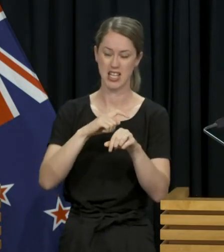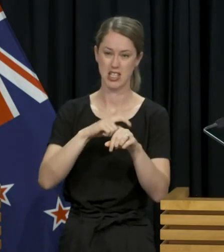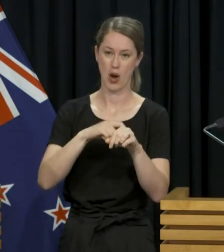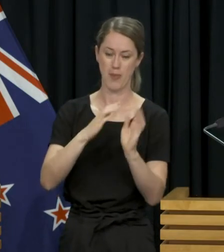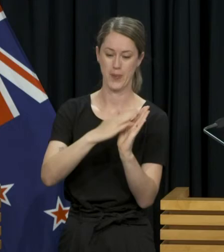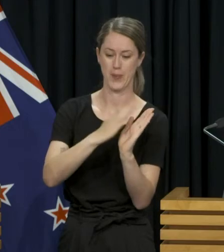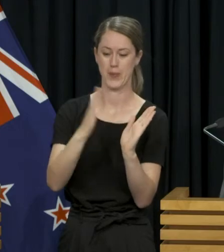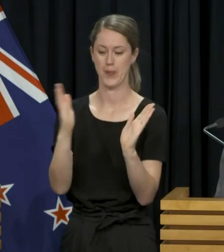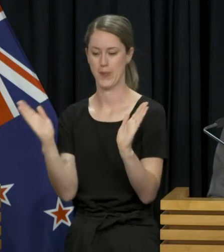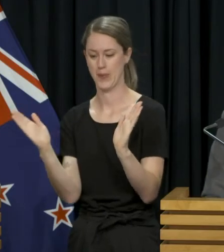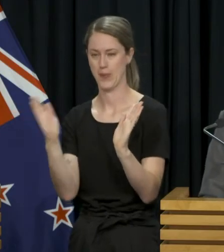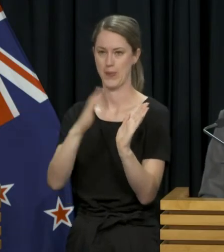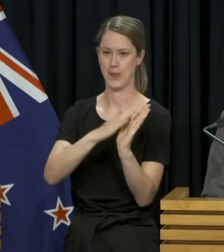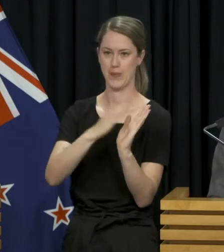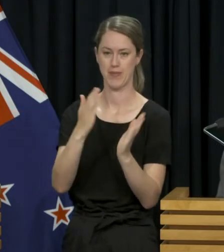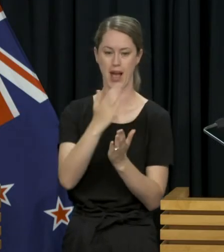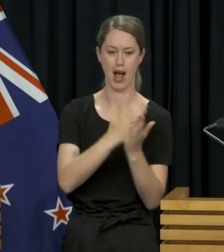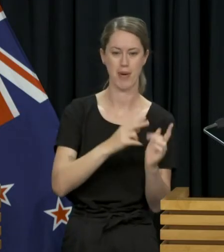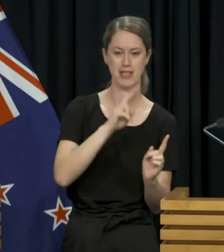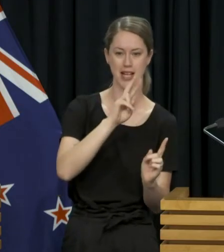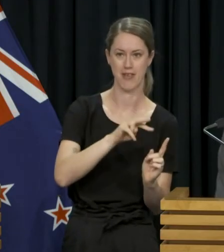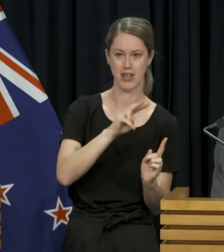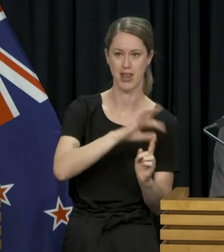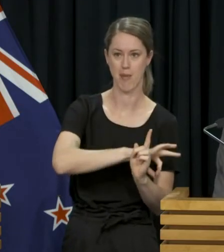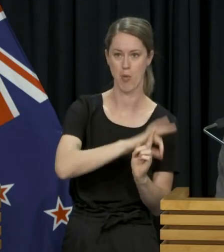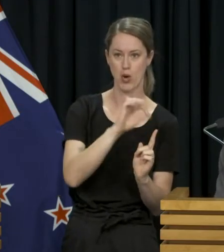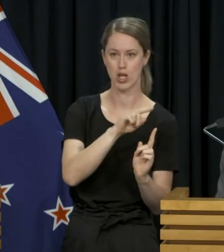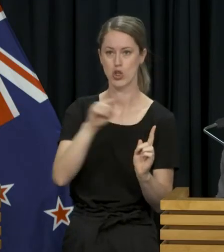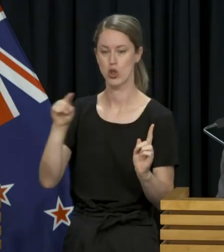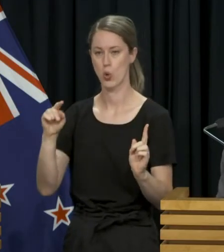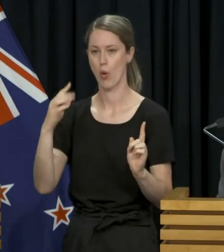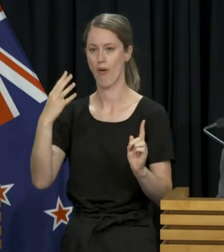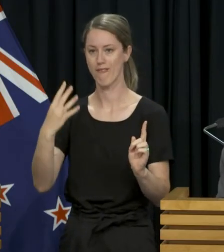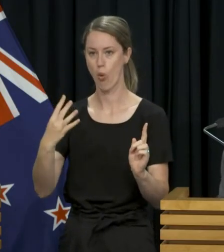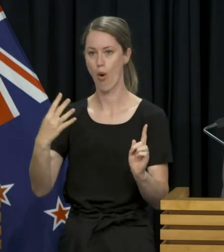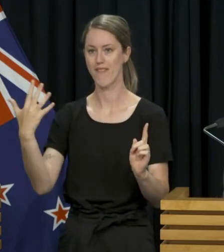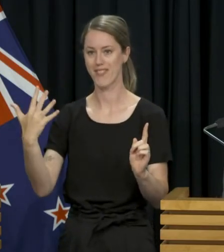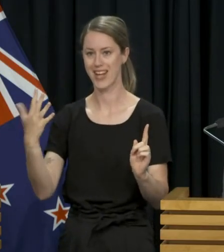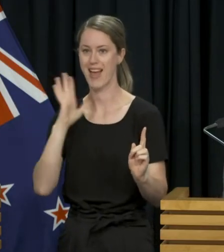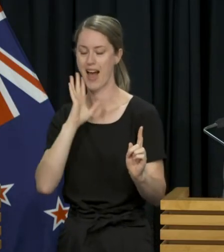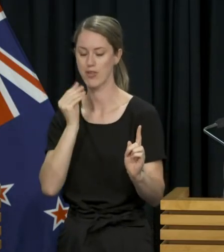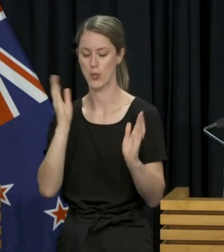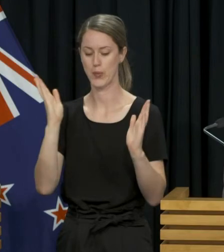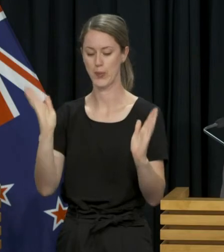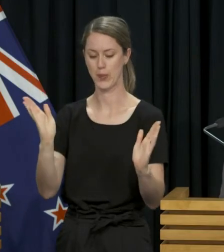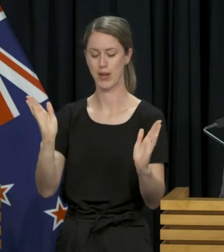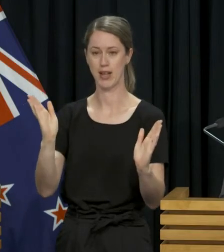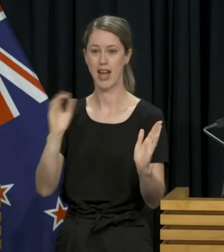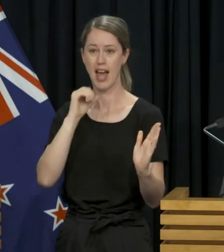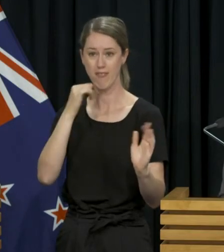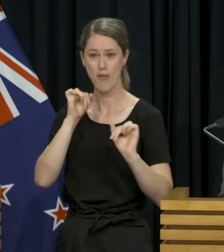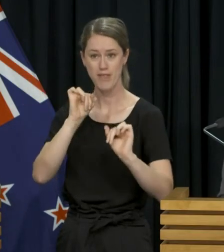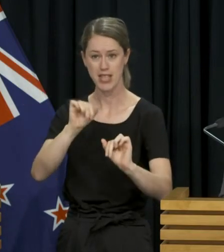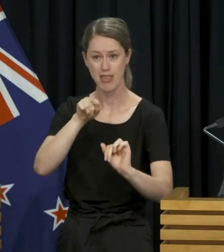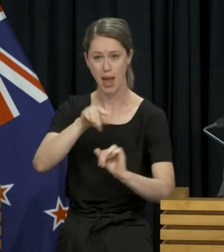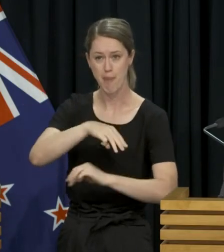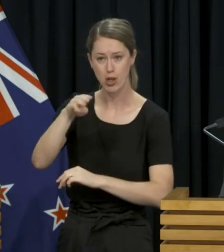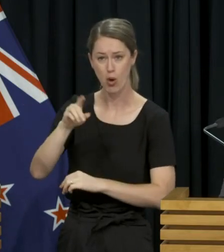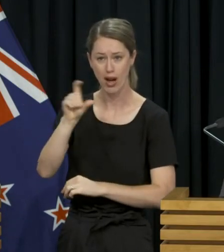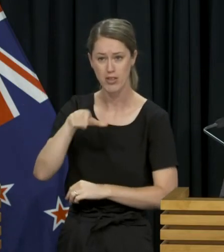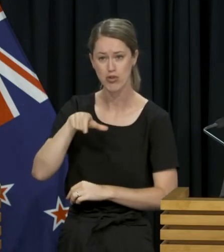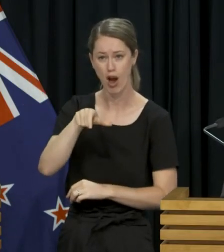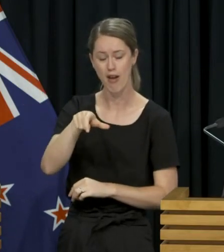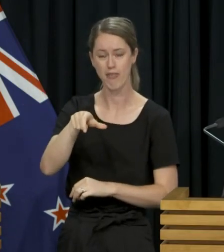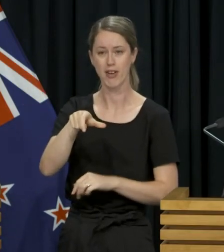before and after, between 11:30 a.m. and 4:15 p.m, you are considered to be low risk given the nature of the work that